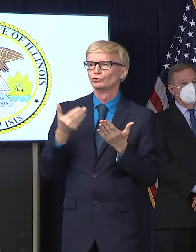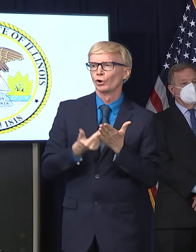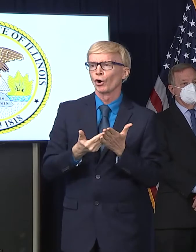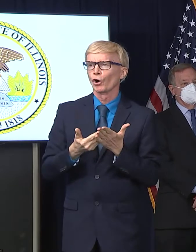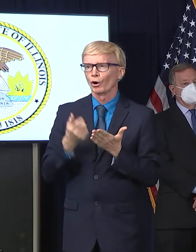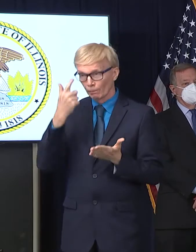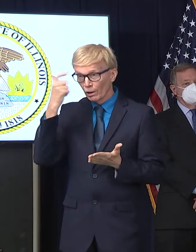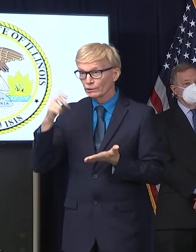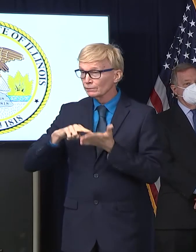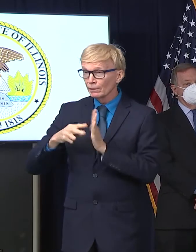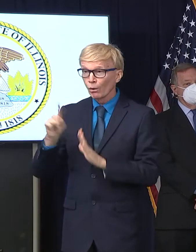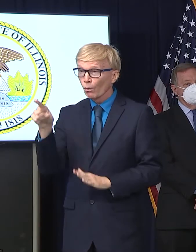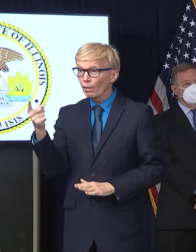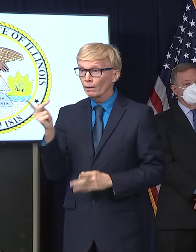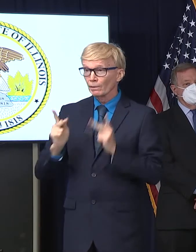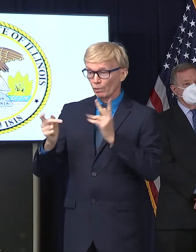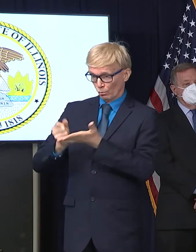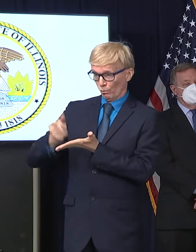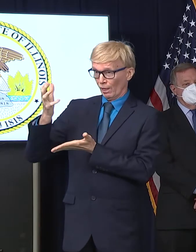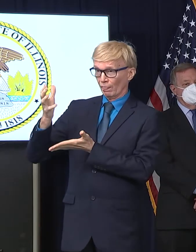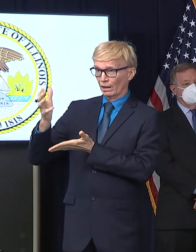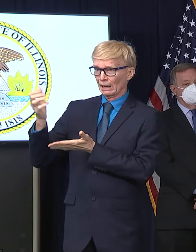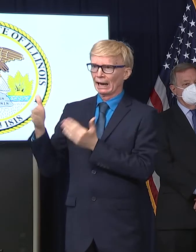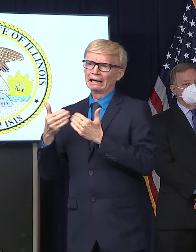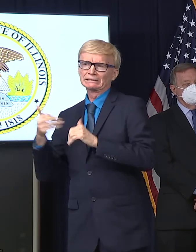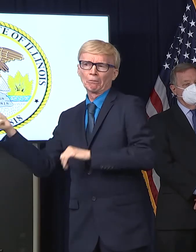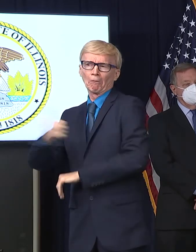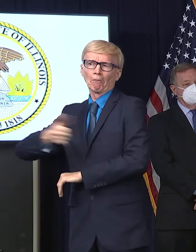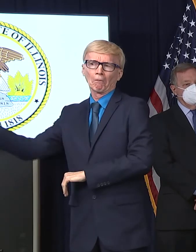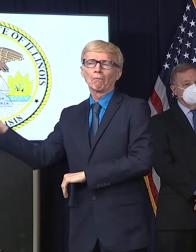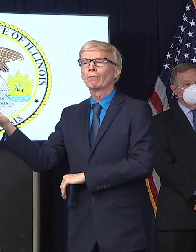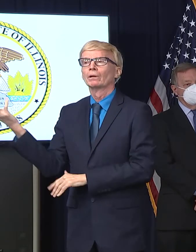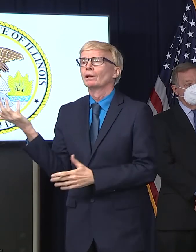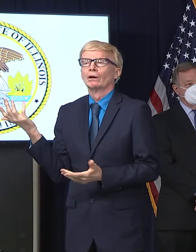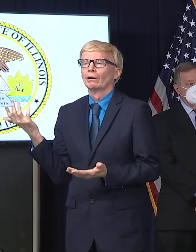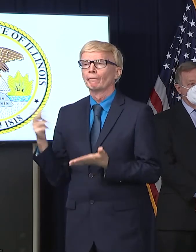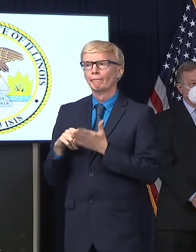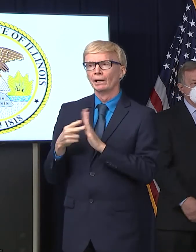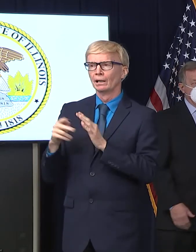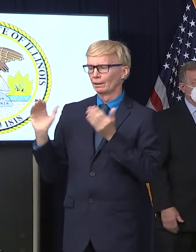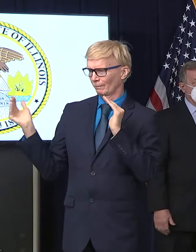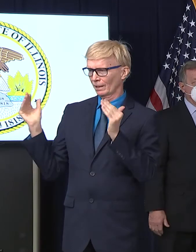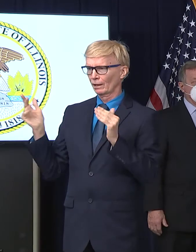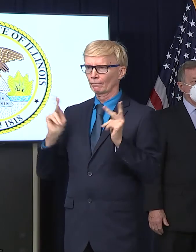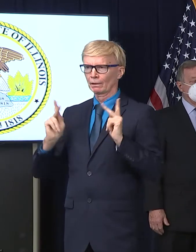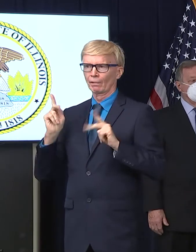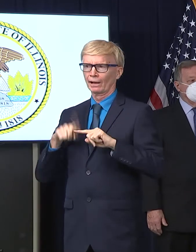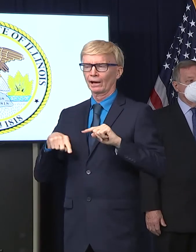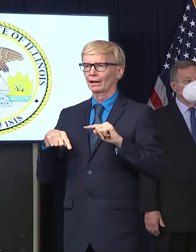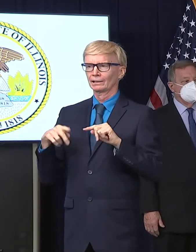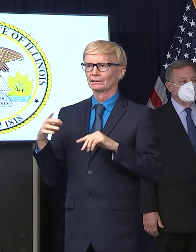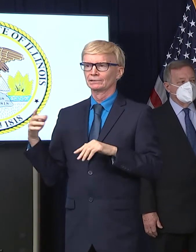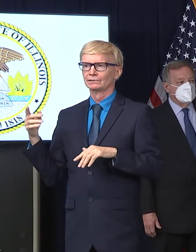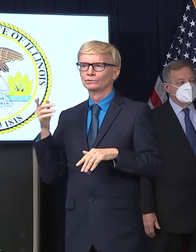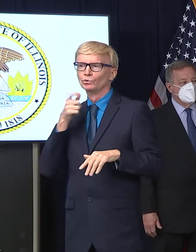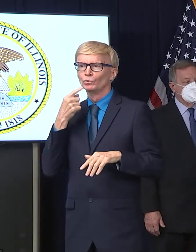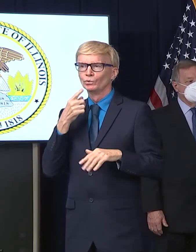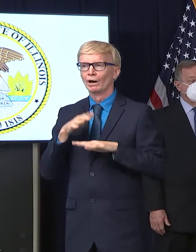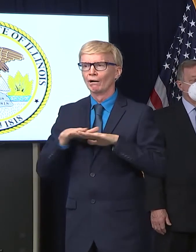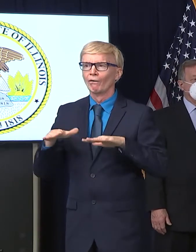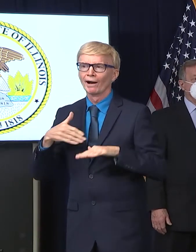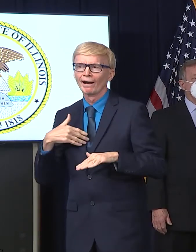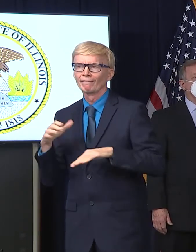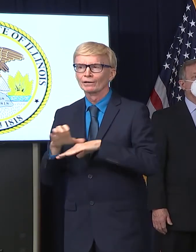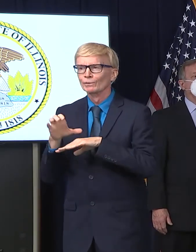the wealthier people, and people who have the ability to get there easily, who are, you know, might take advantage of a lot more. Well, the goal, so two things. I